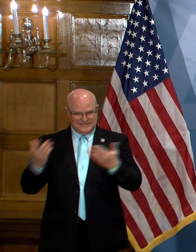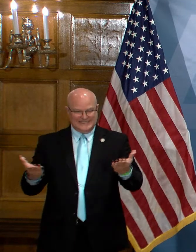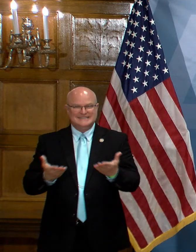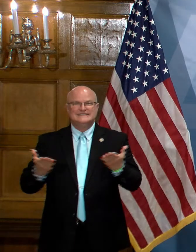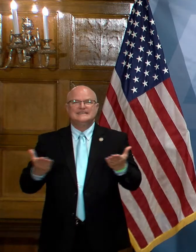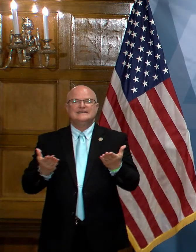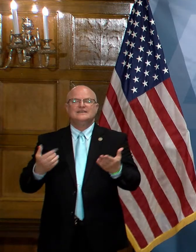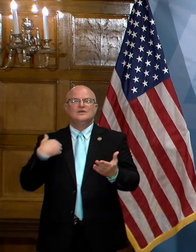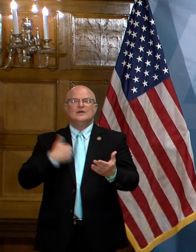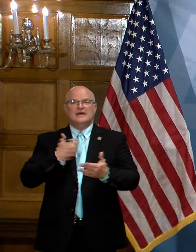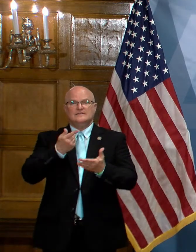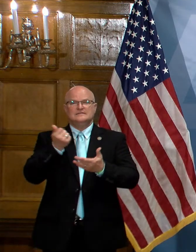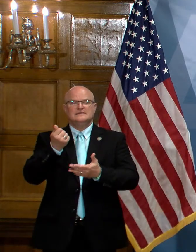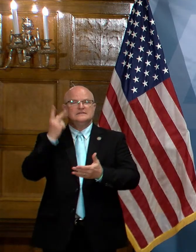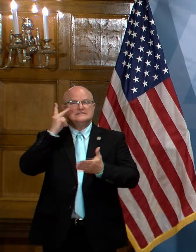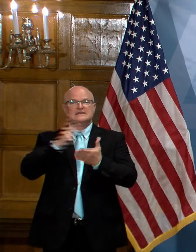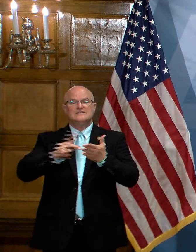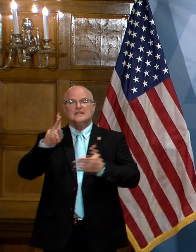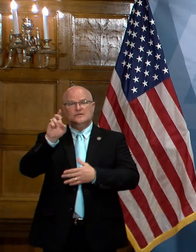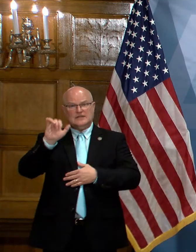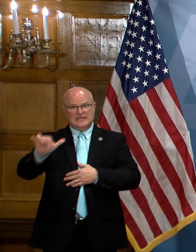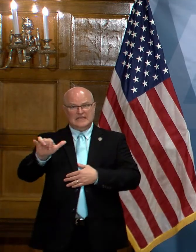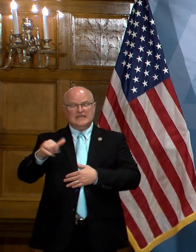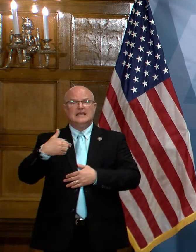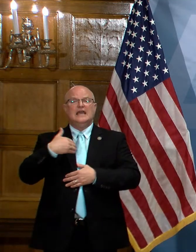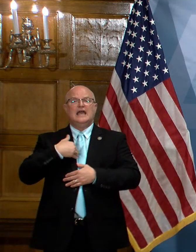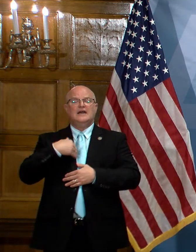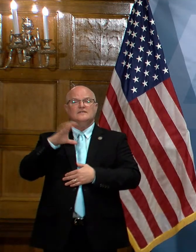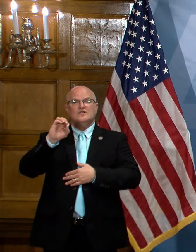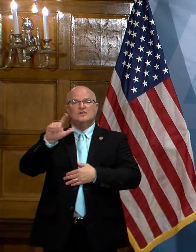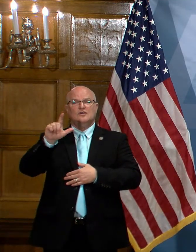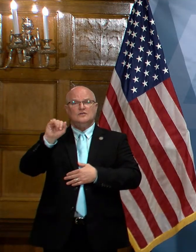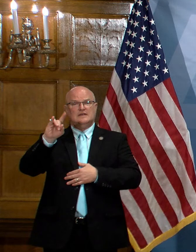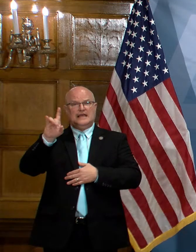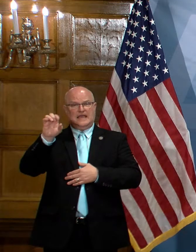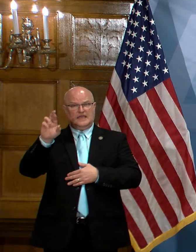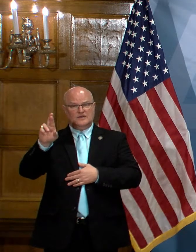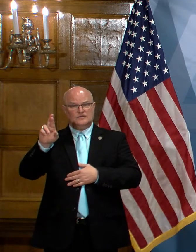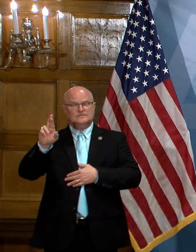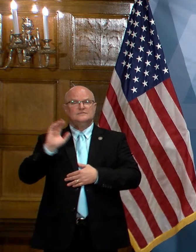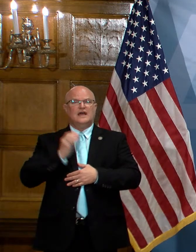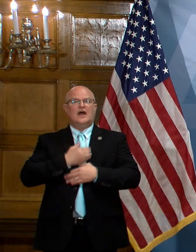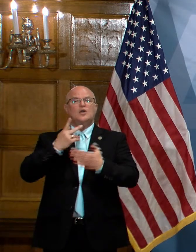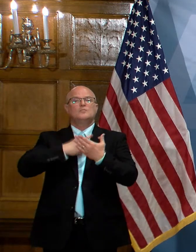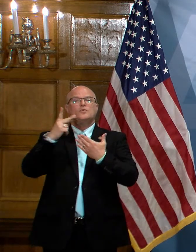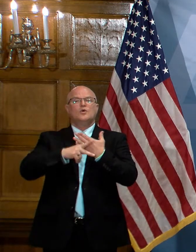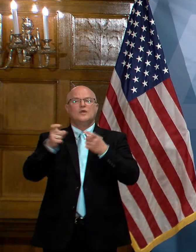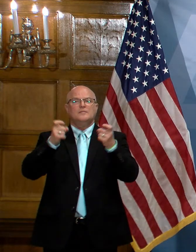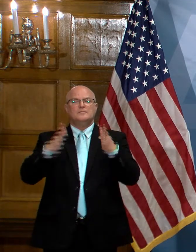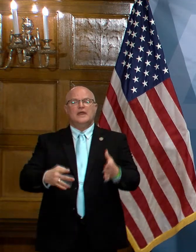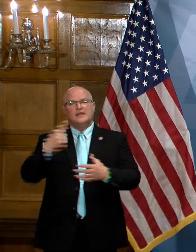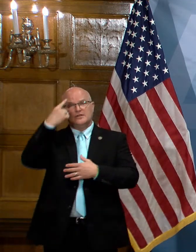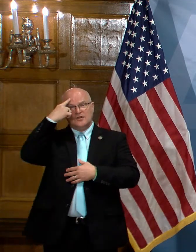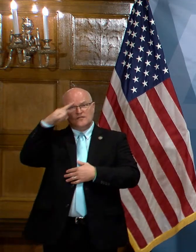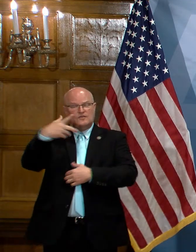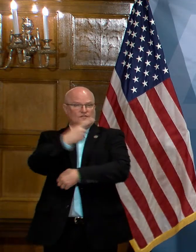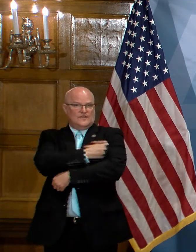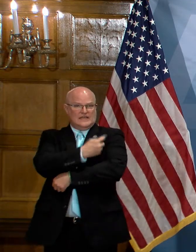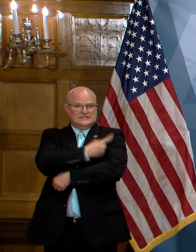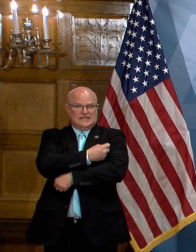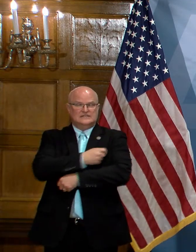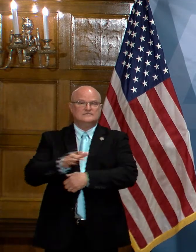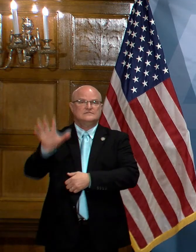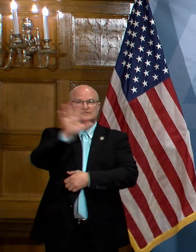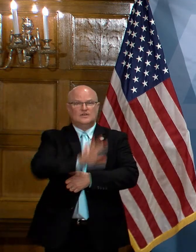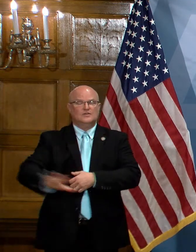here. And we got Secretary Key, and we have Colonel Ader, who's our program manager for